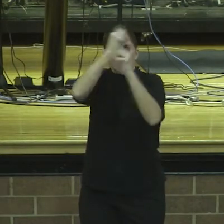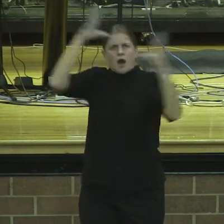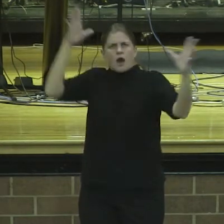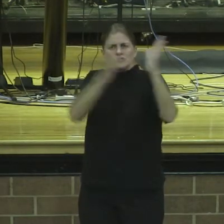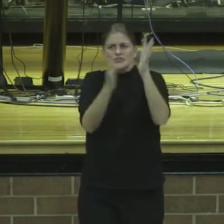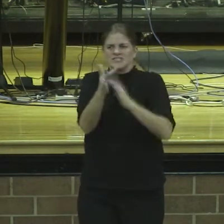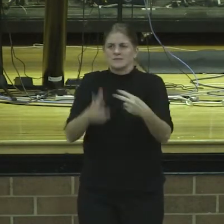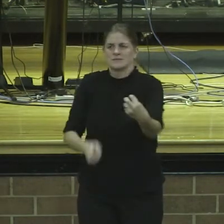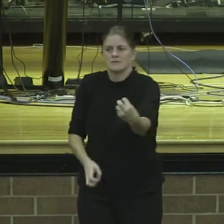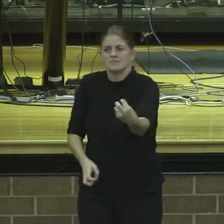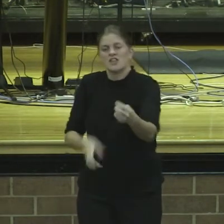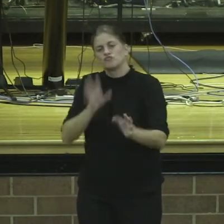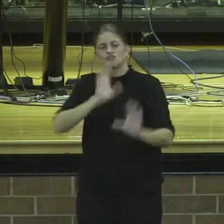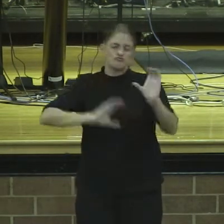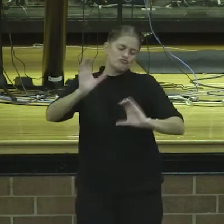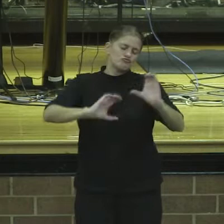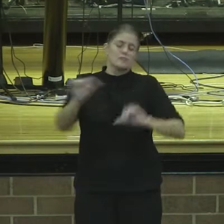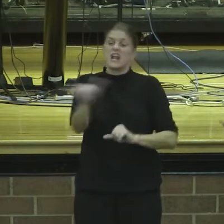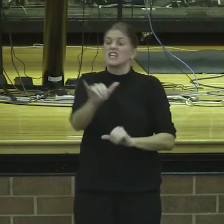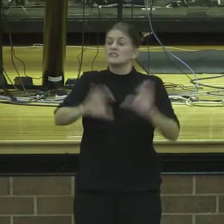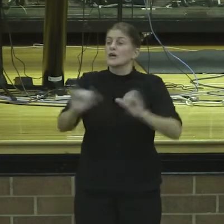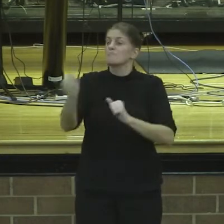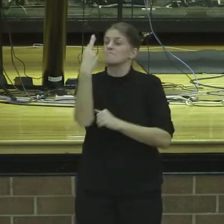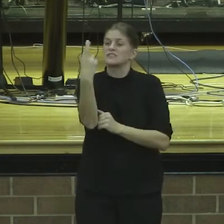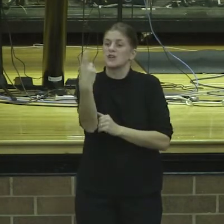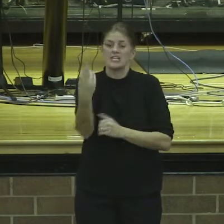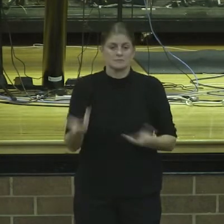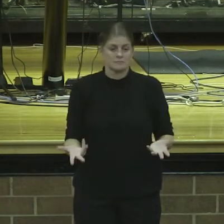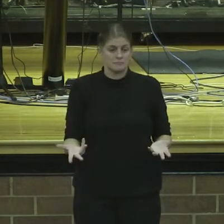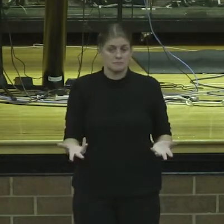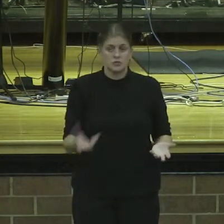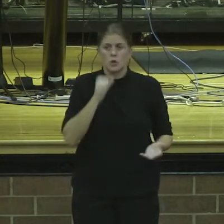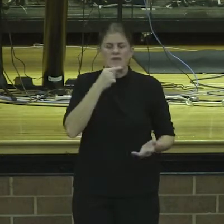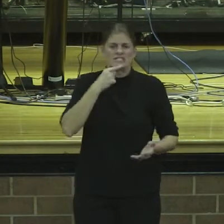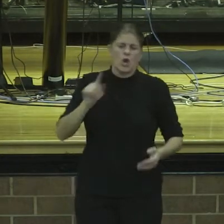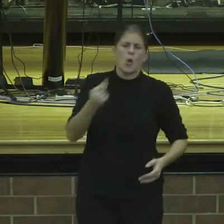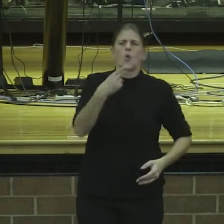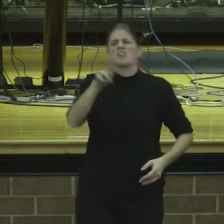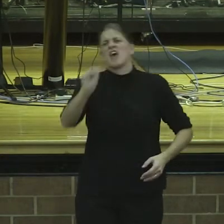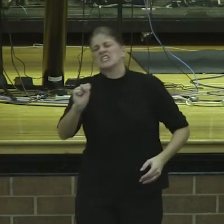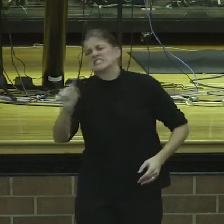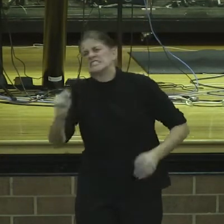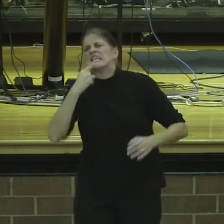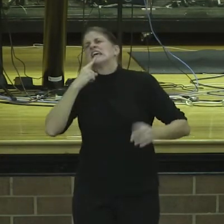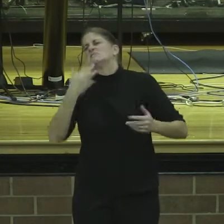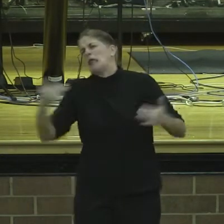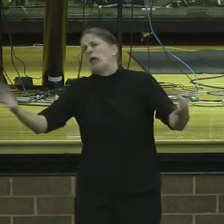then you talk to him like you would your best friend. You don't have to have these and thous in a King James Version tongue.